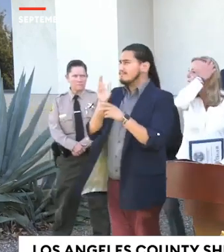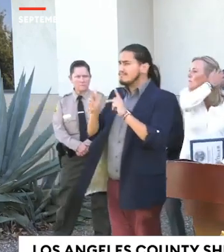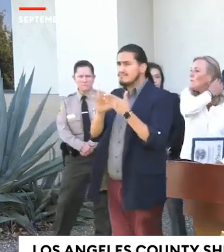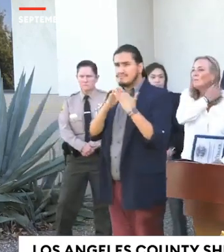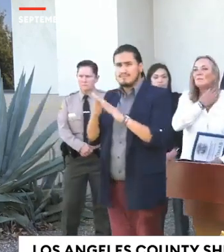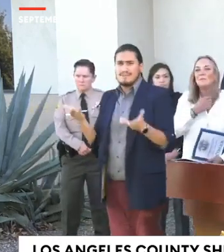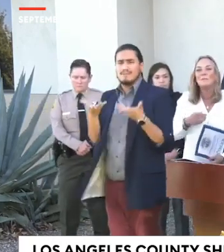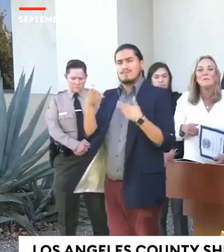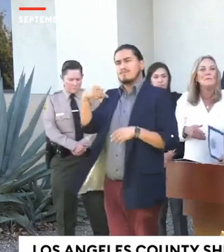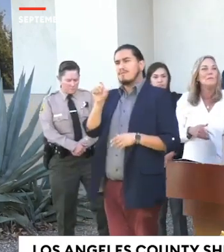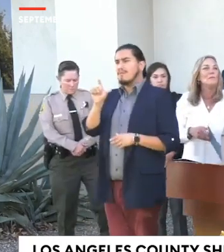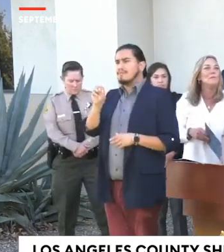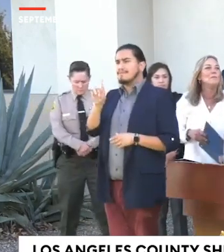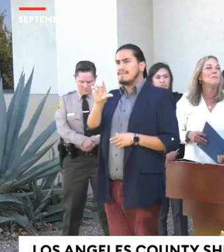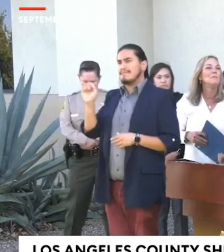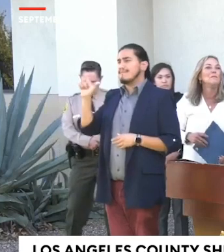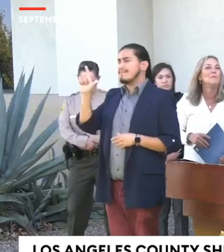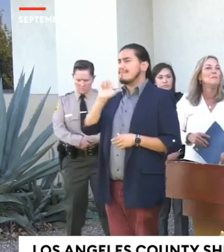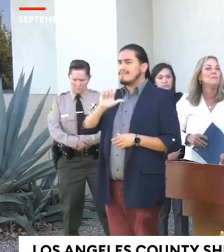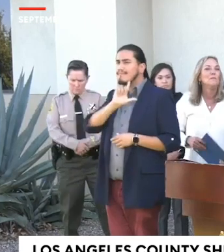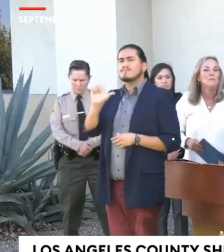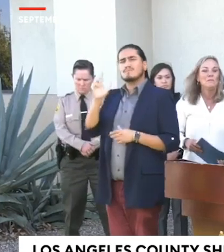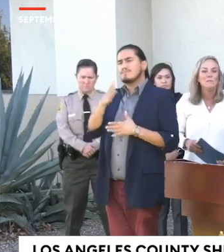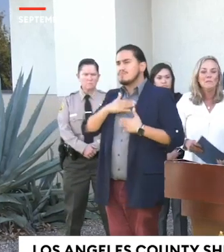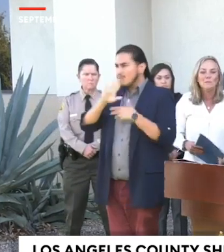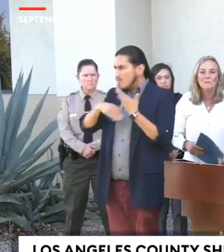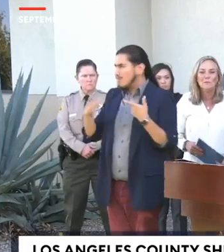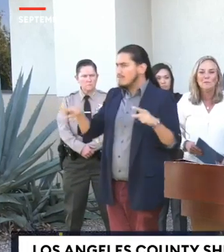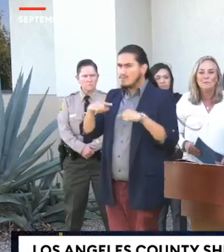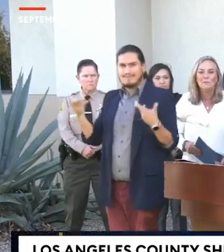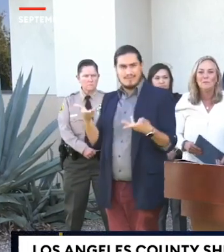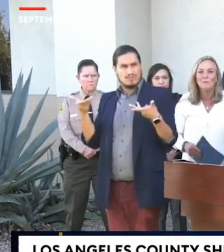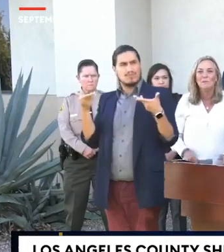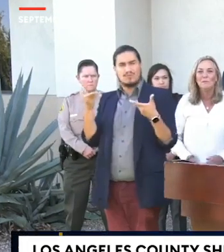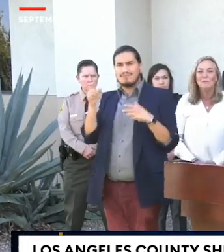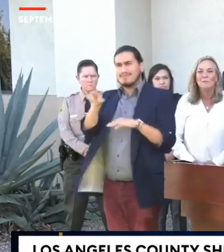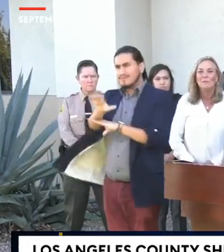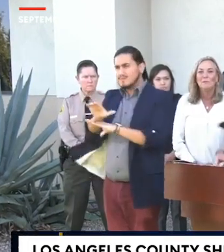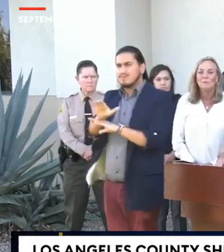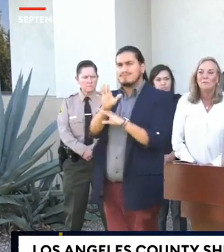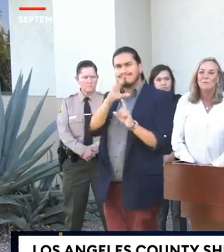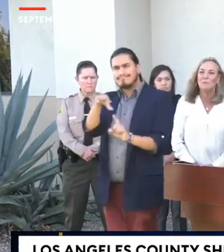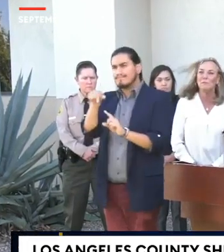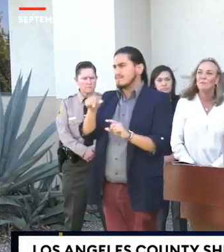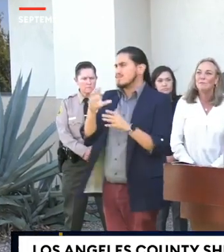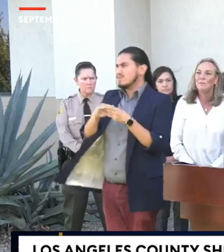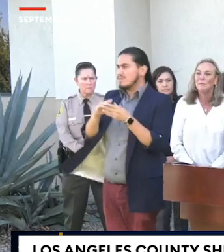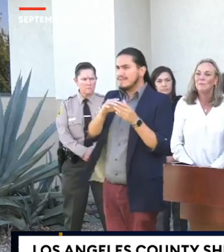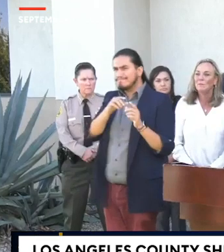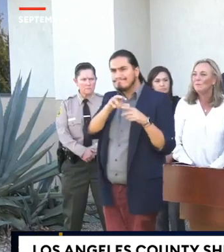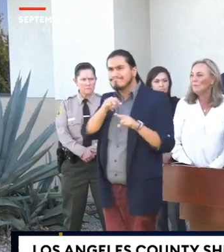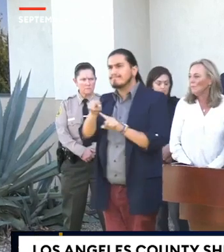community here in Palmdale and Lancaster. We appreciate the fact that all of you are out here on a Sunday afternoon covering this story. As I go through my